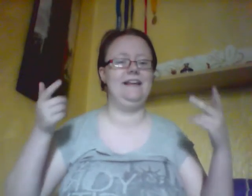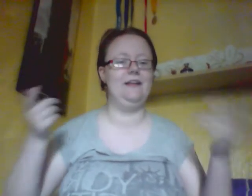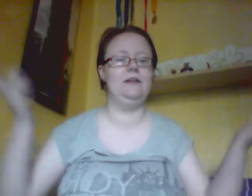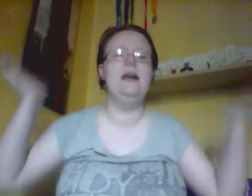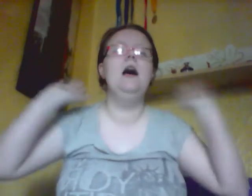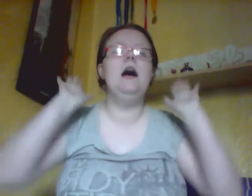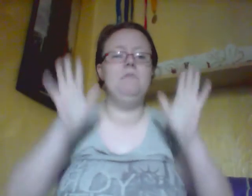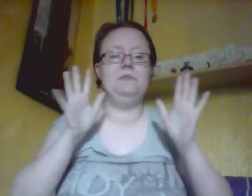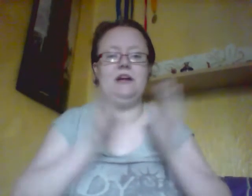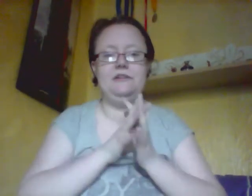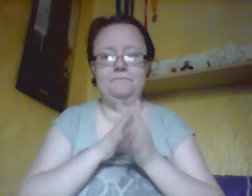fangirling. I'm rubbish at it.